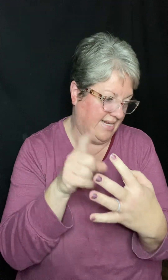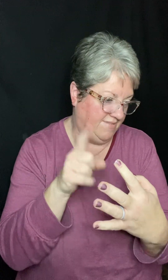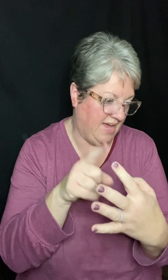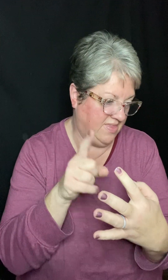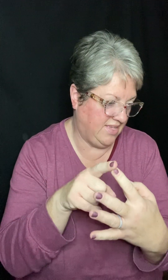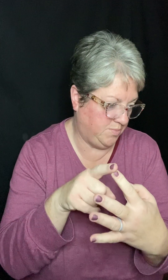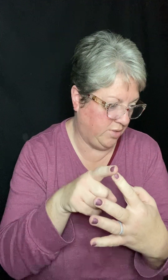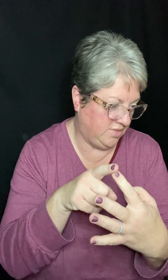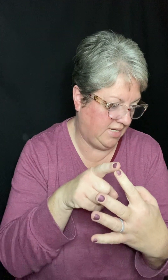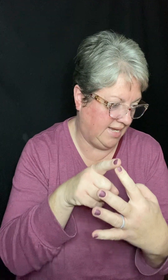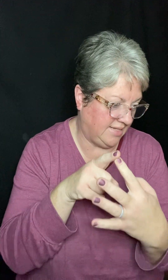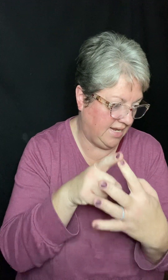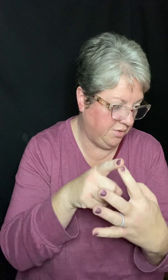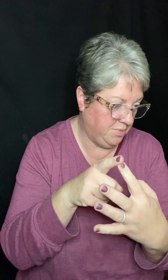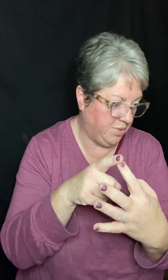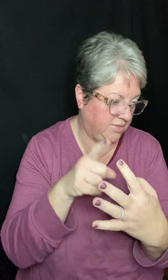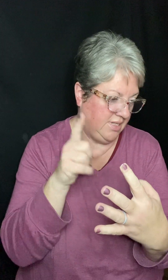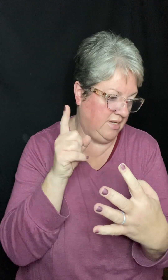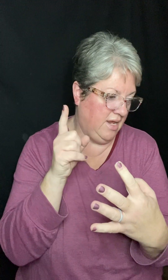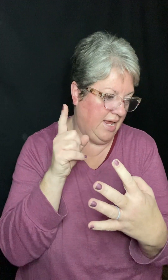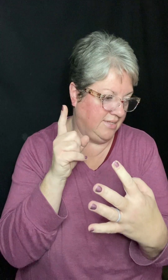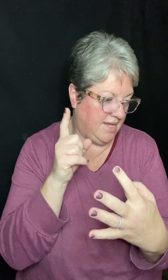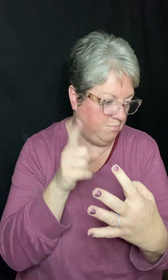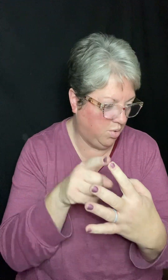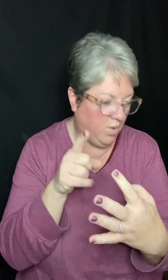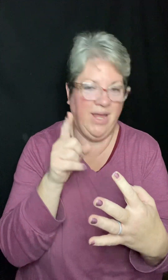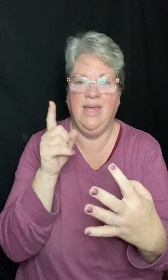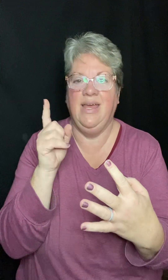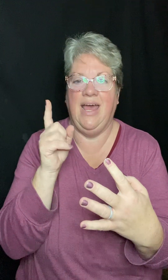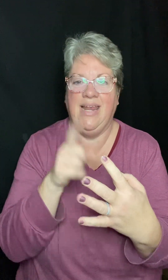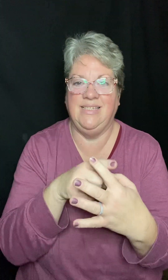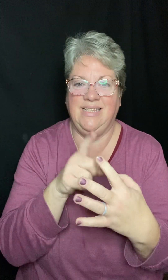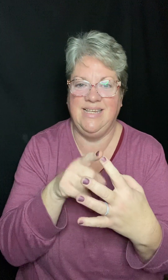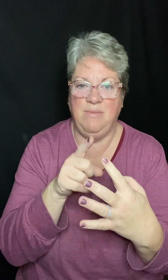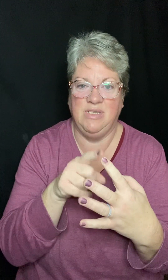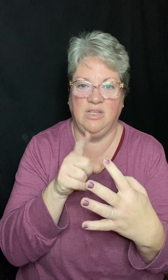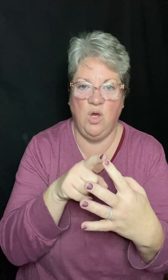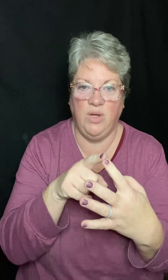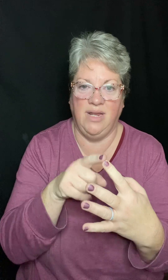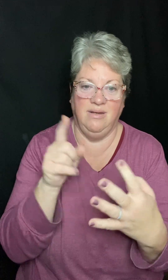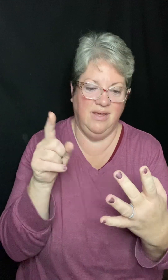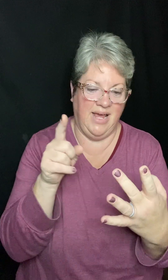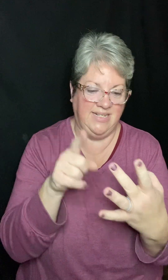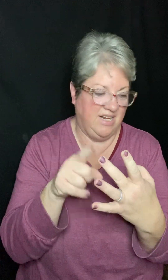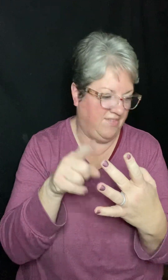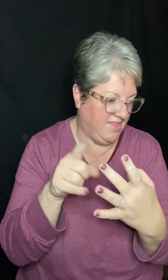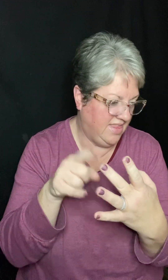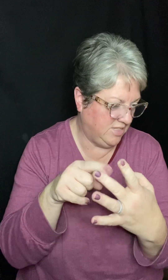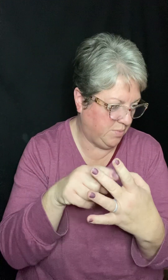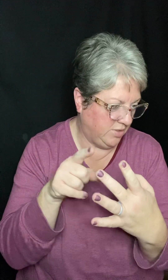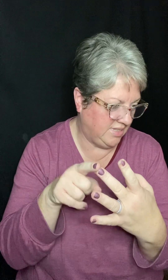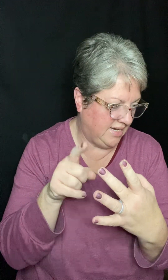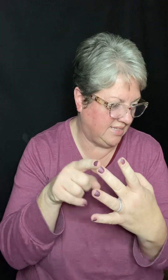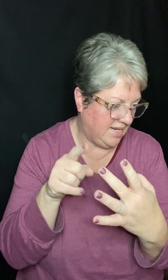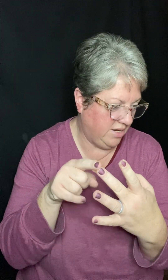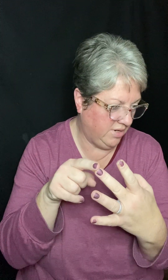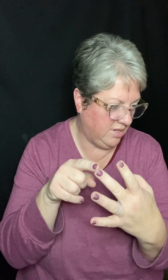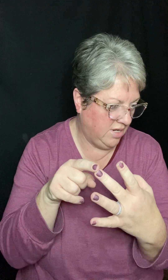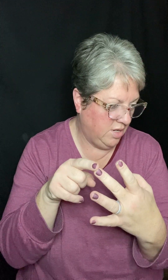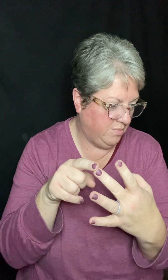identify this person as a hearing person, as a boy, and as his name is Logan. I identify this person as a hearing